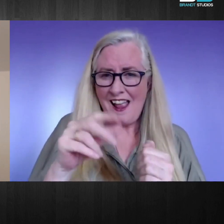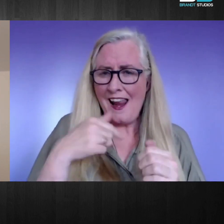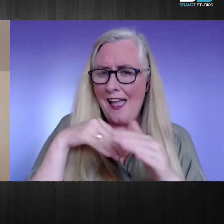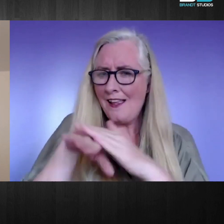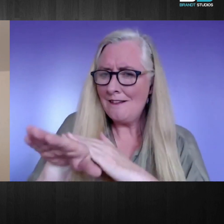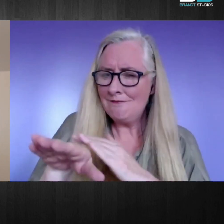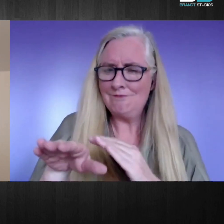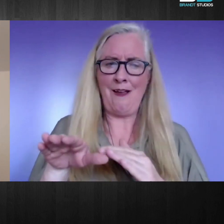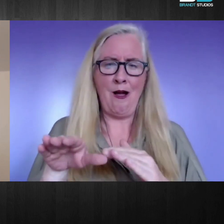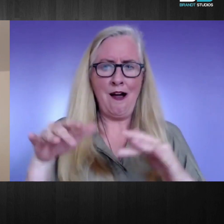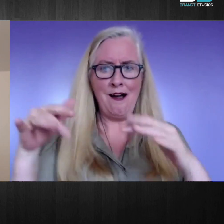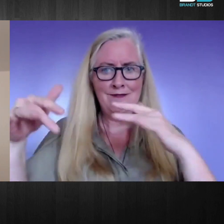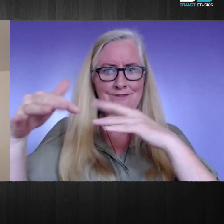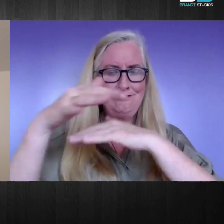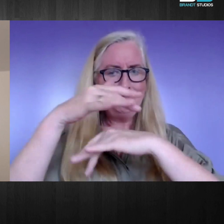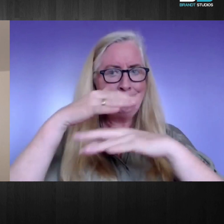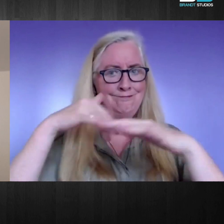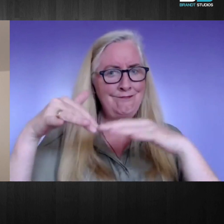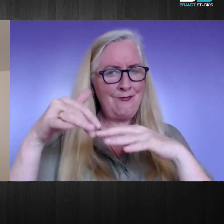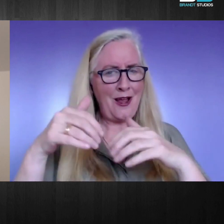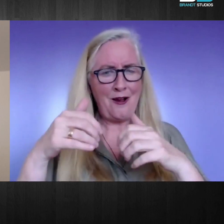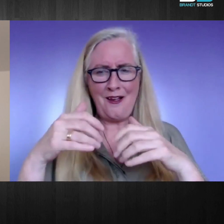good vibes. He was always trying to teach us something,